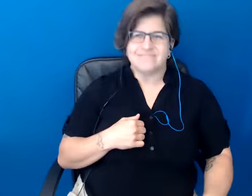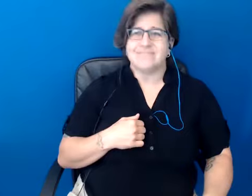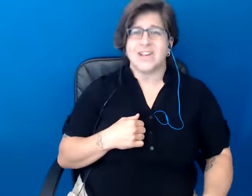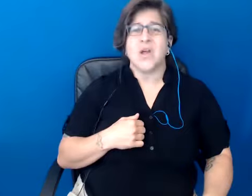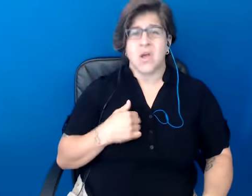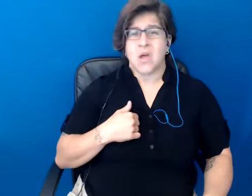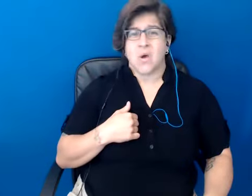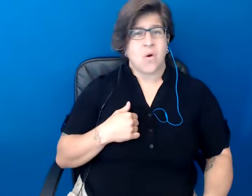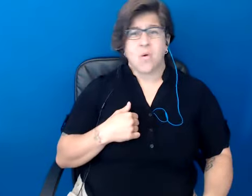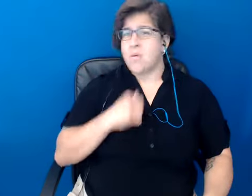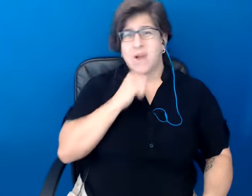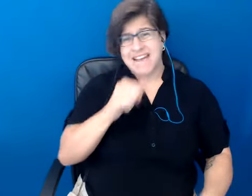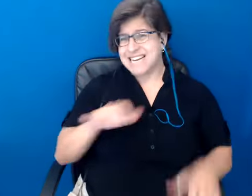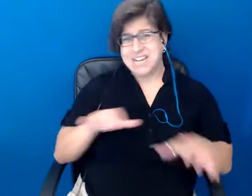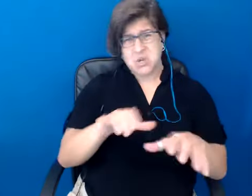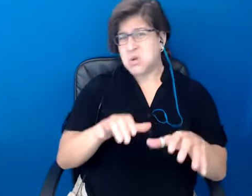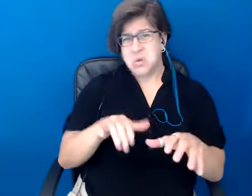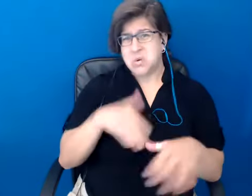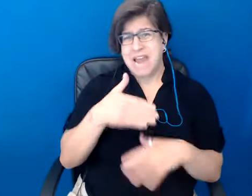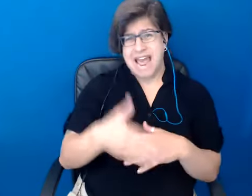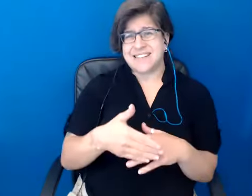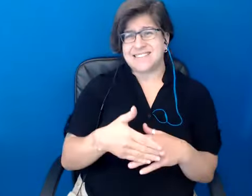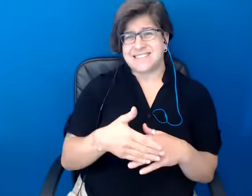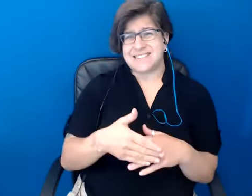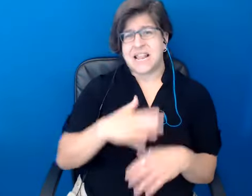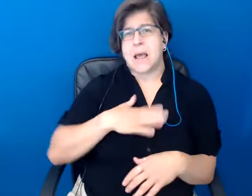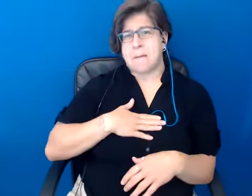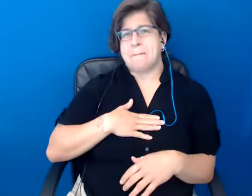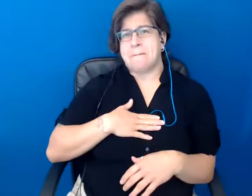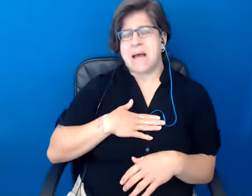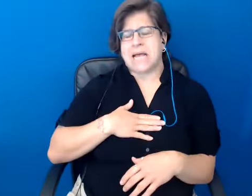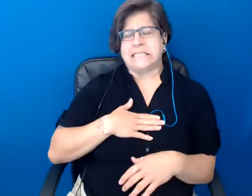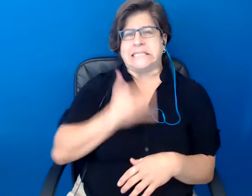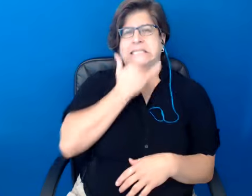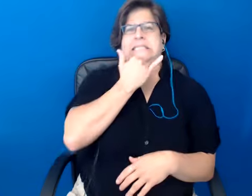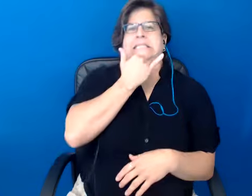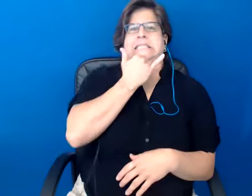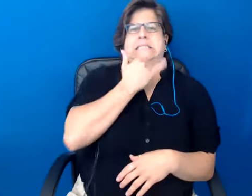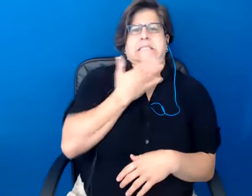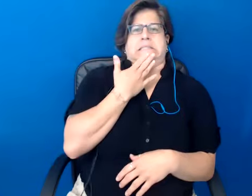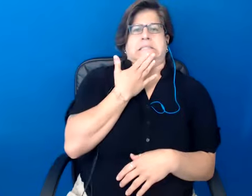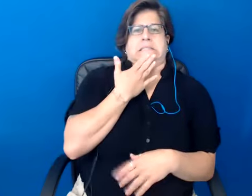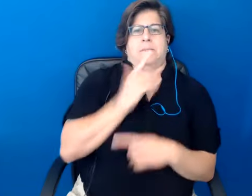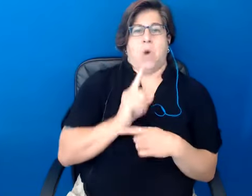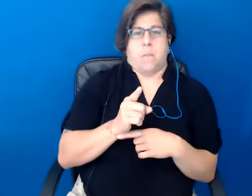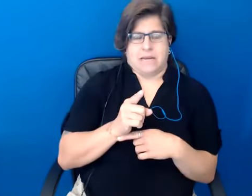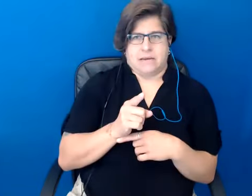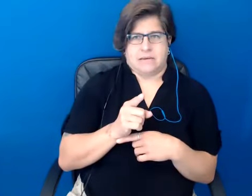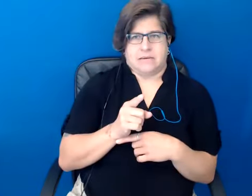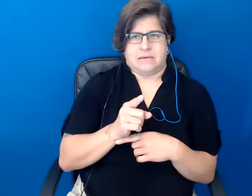her feelings." Well, I did next, or what I didn't do more accurately, that